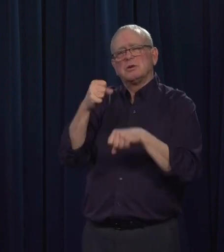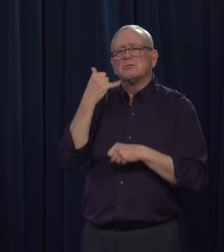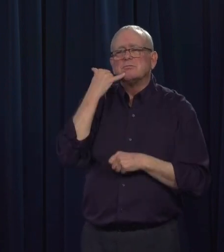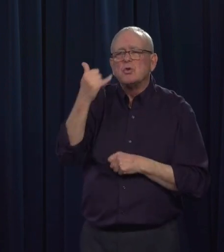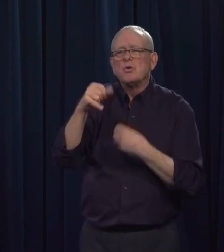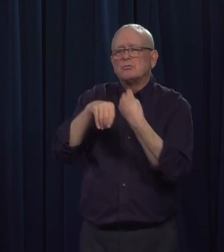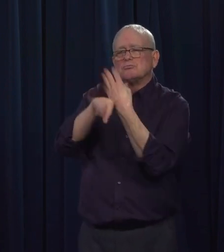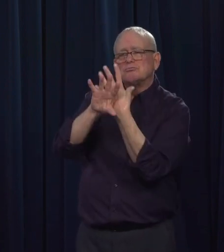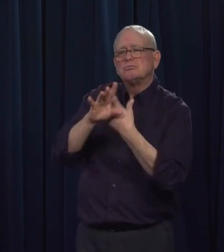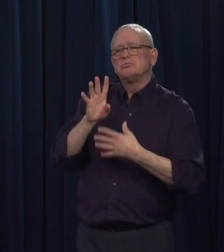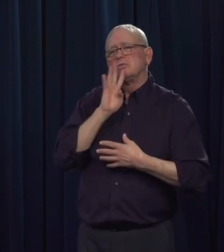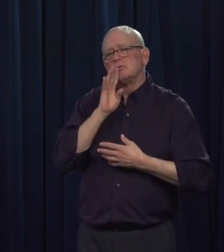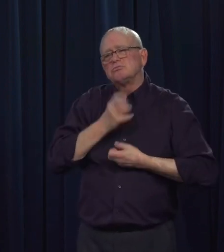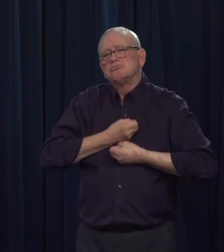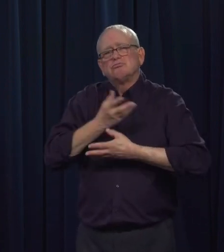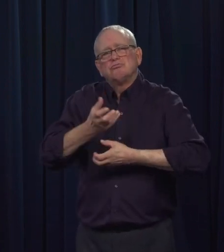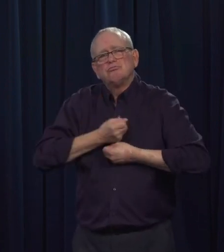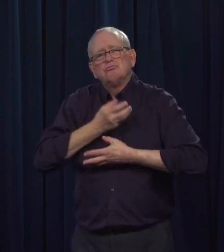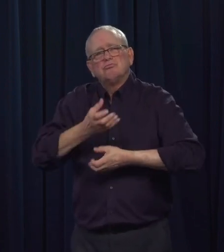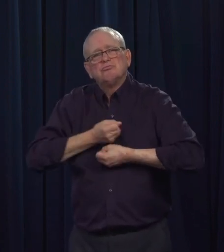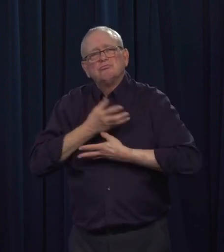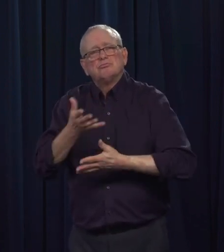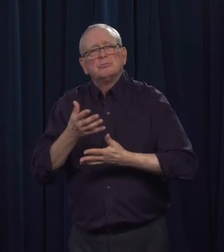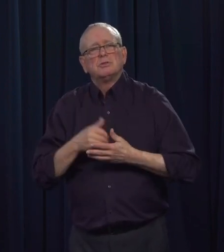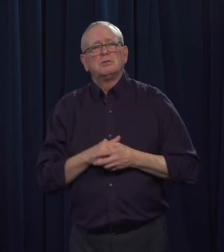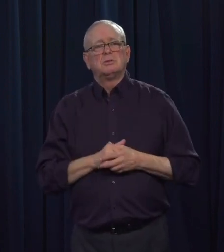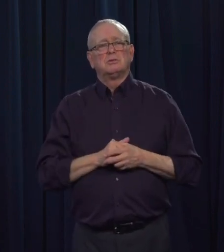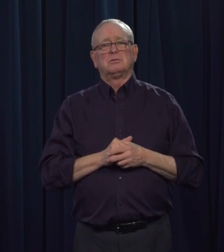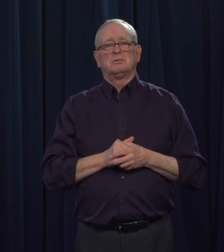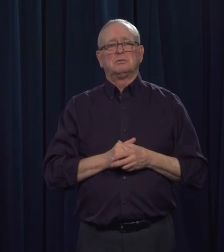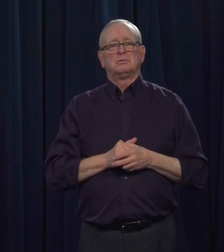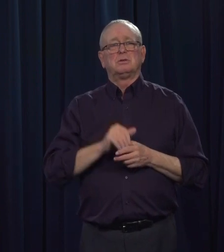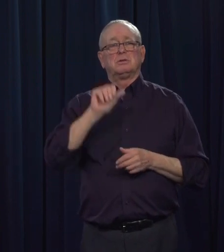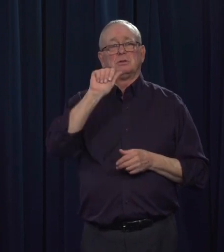to Albertans. Text for Hope, that's the number